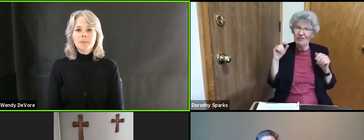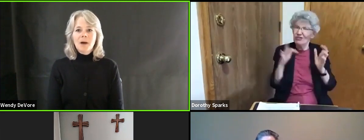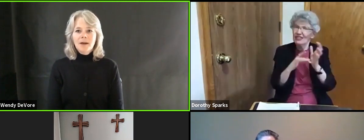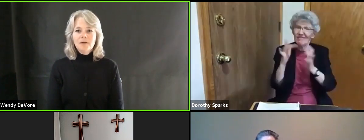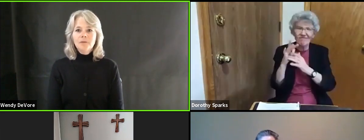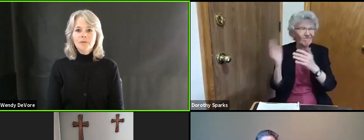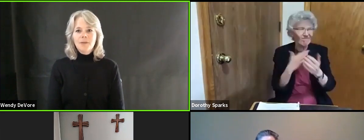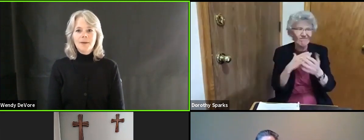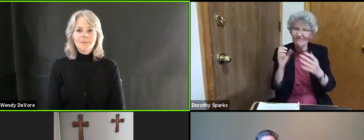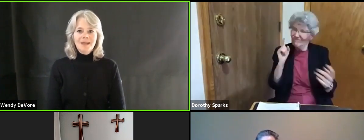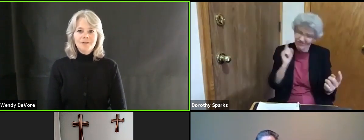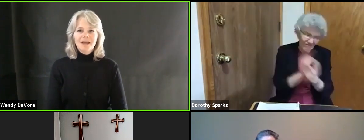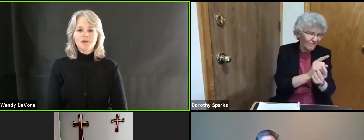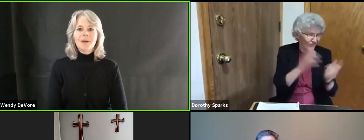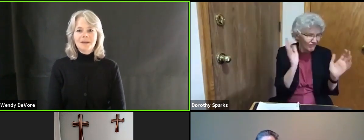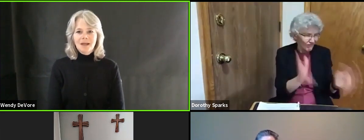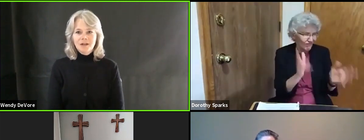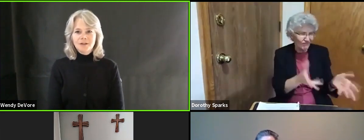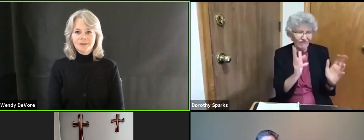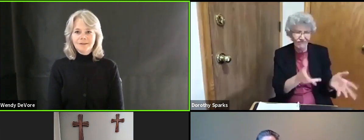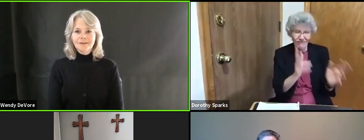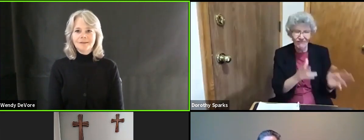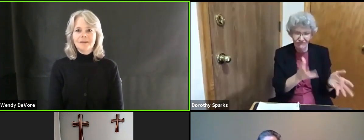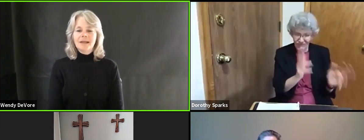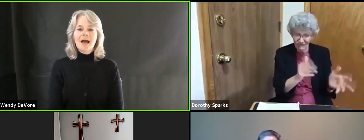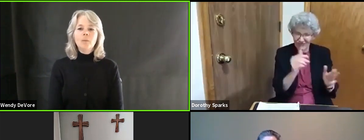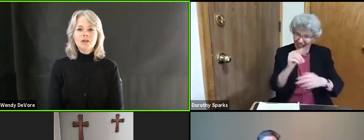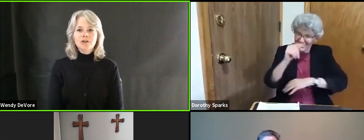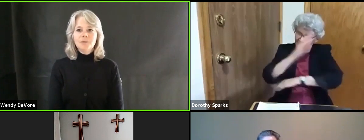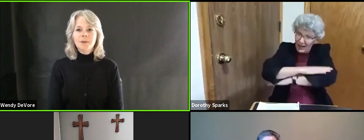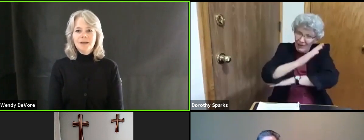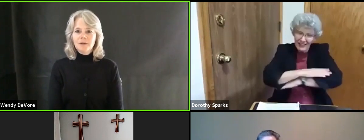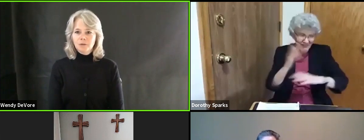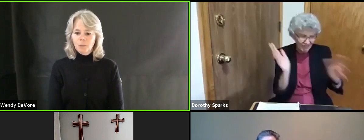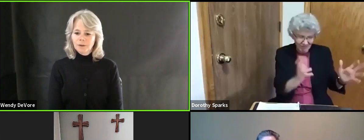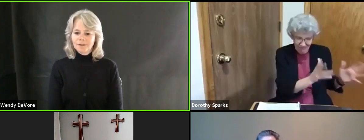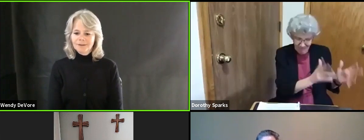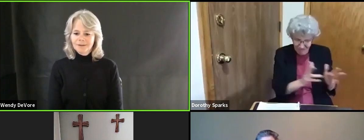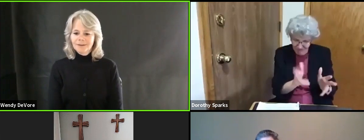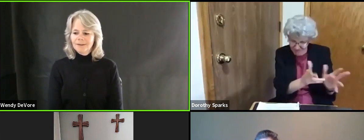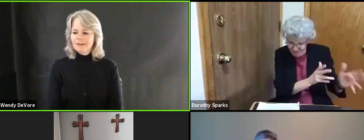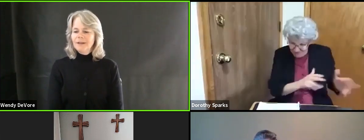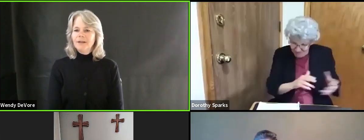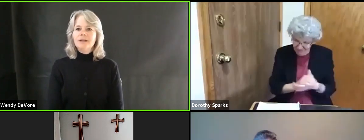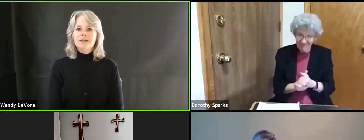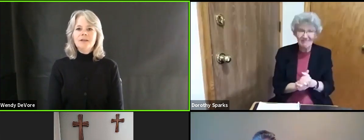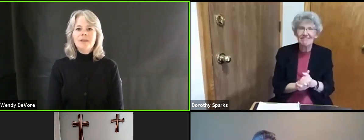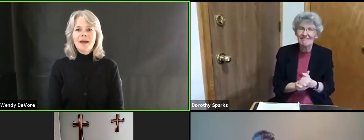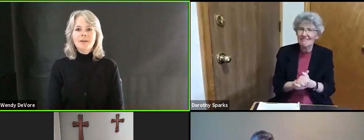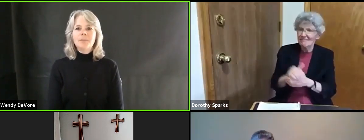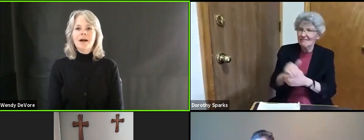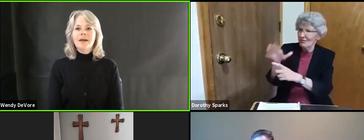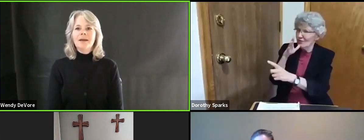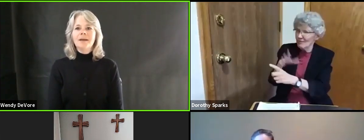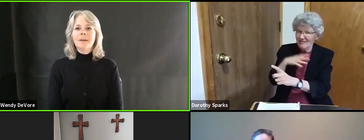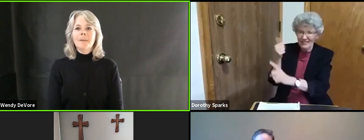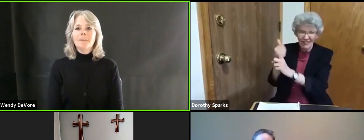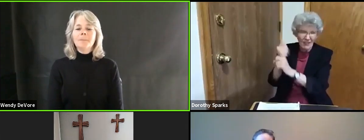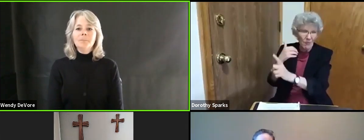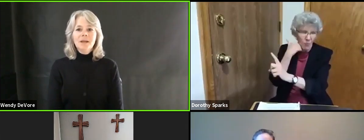and he modeled for them his expectations and how we should be in this world. He did that